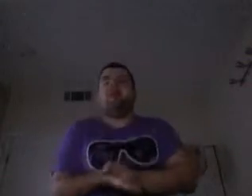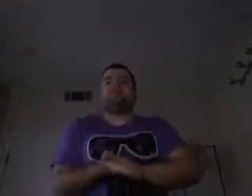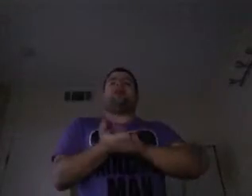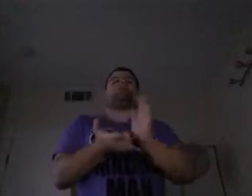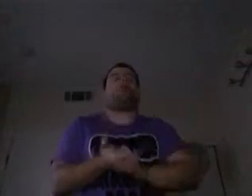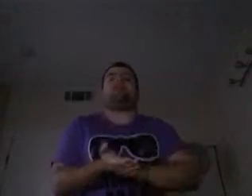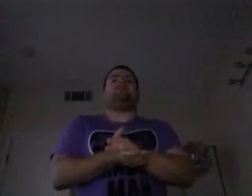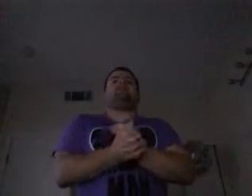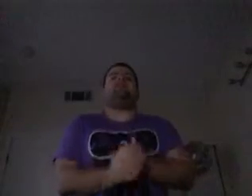understand. They talk to me.